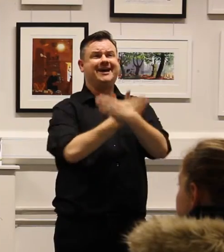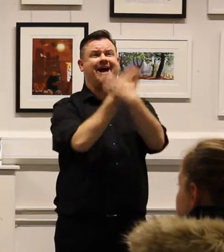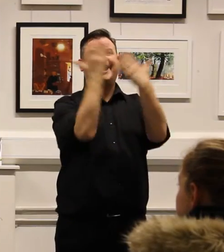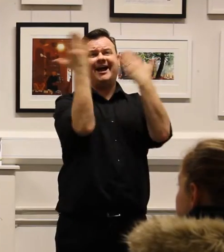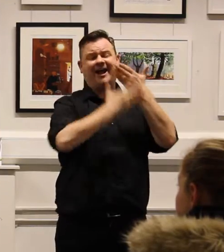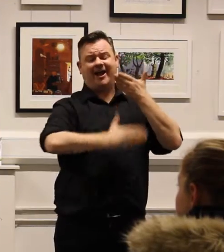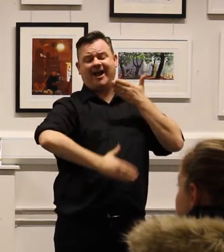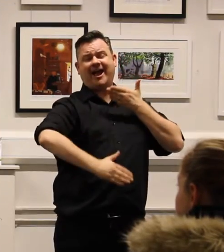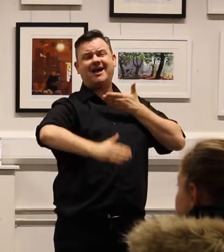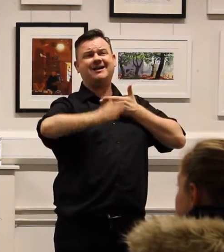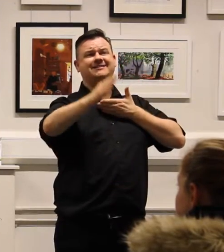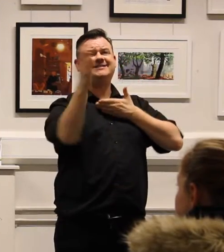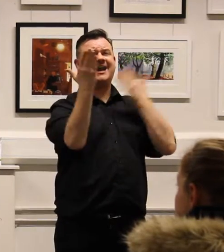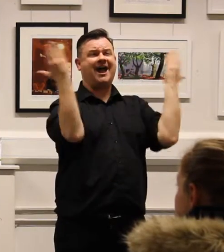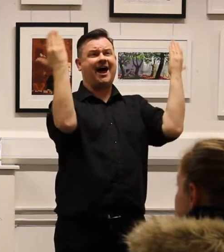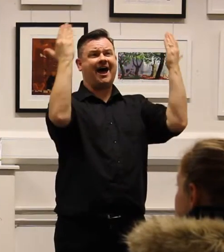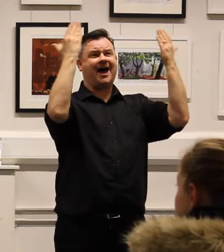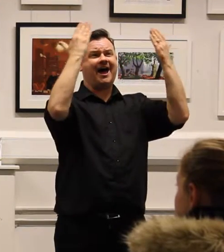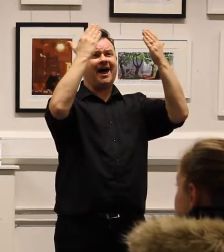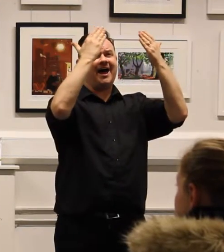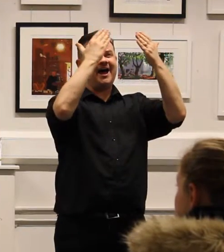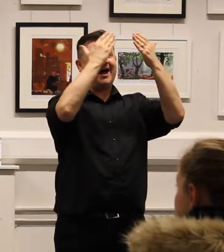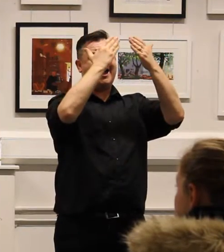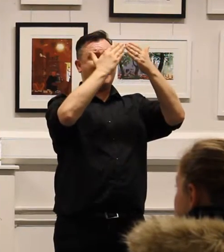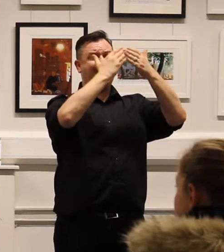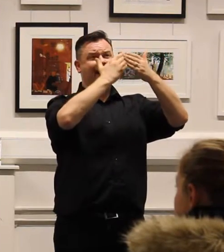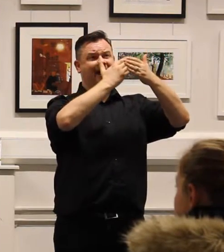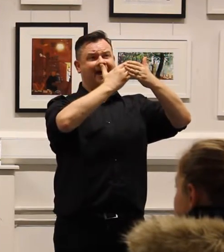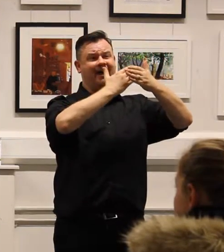the longest night.